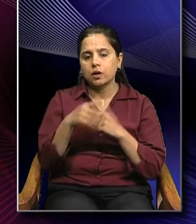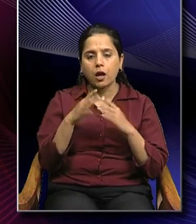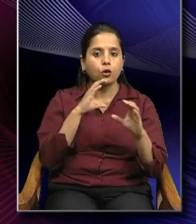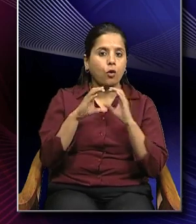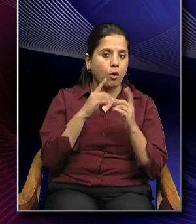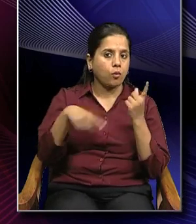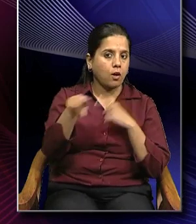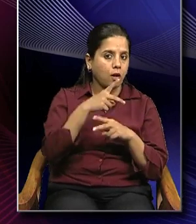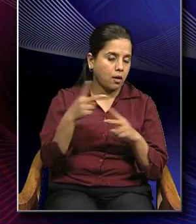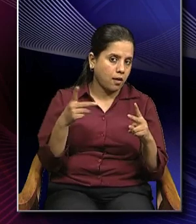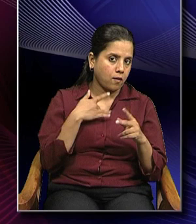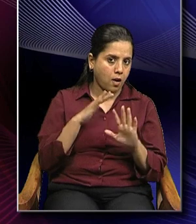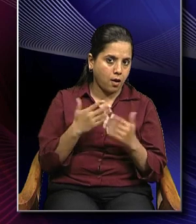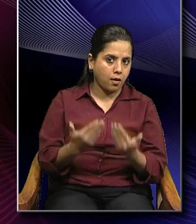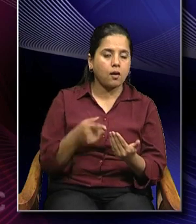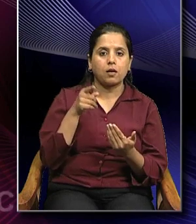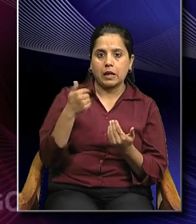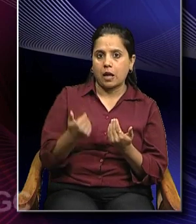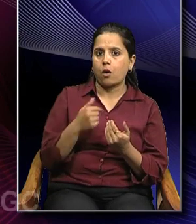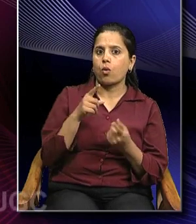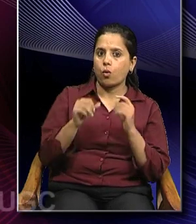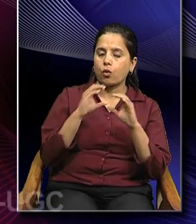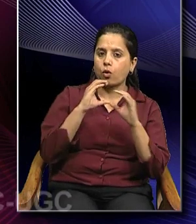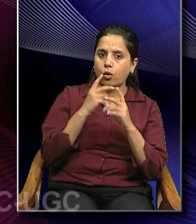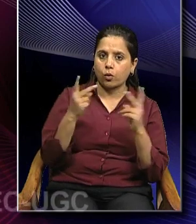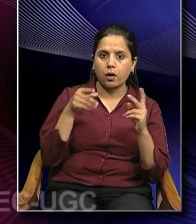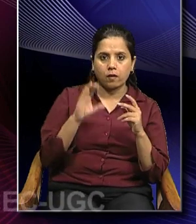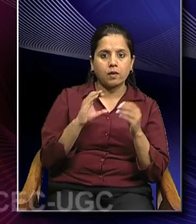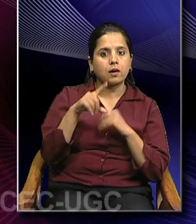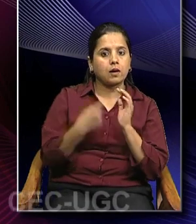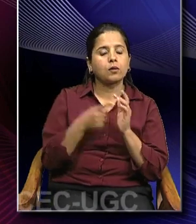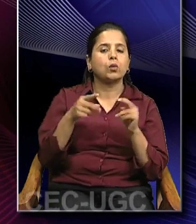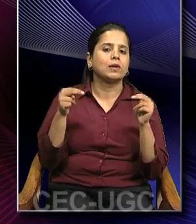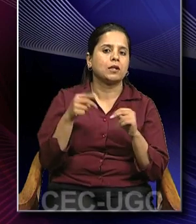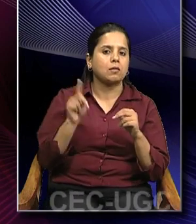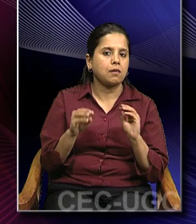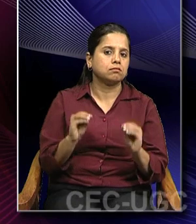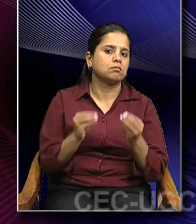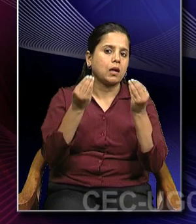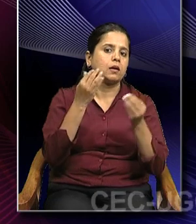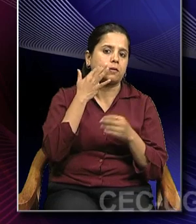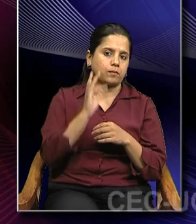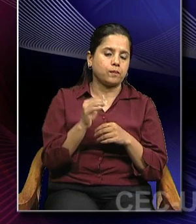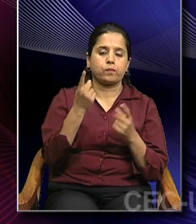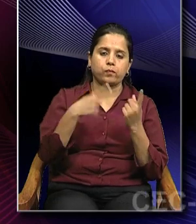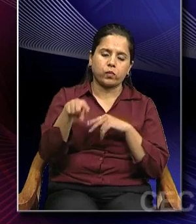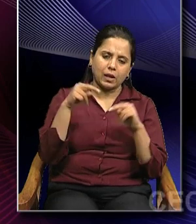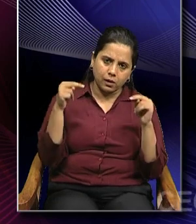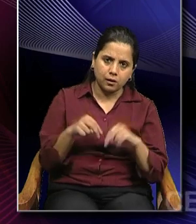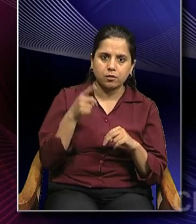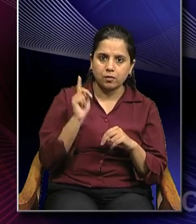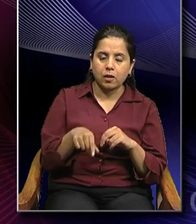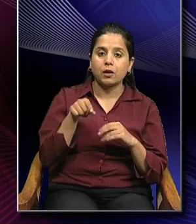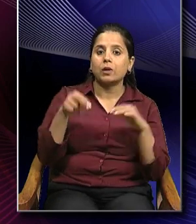communication they are actually having with their customers, that need to be improved, that need to be as per